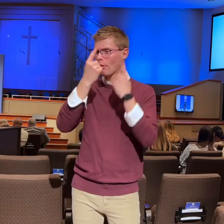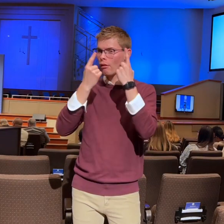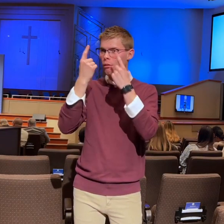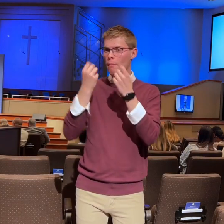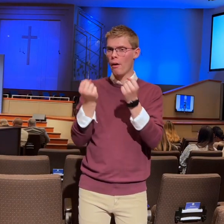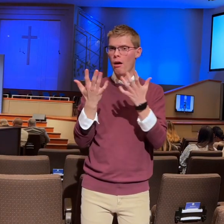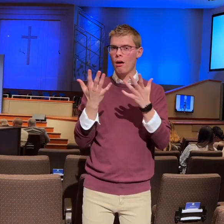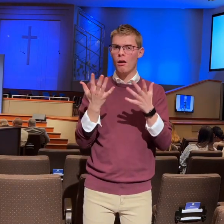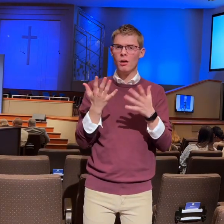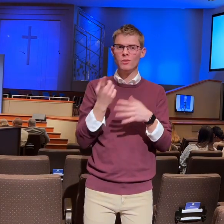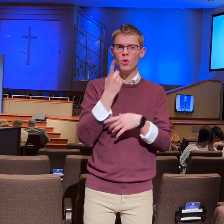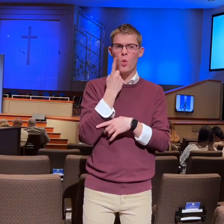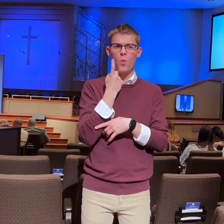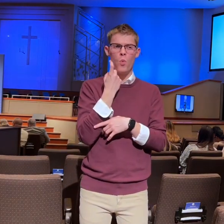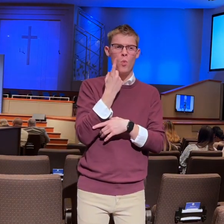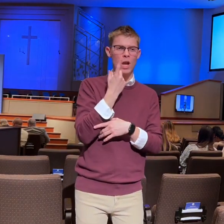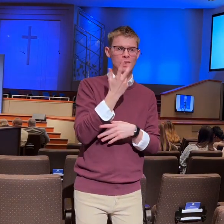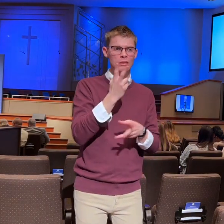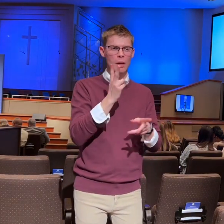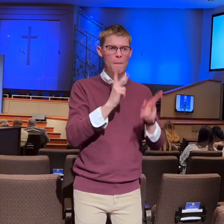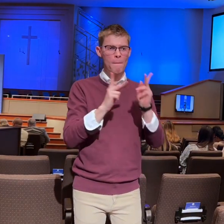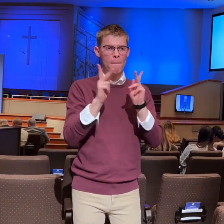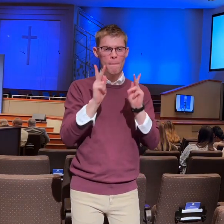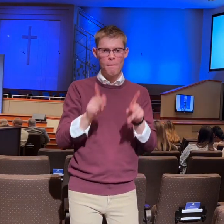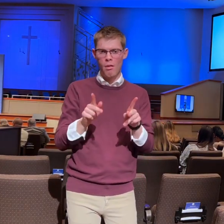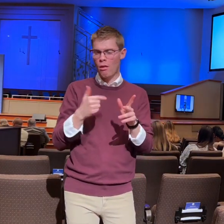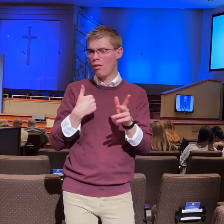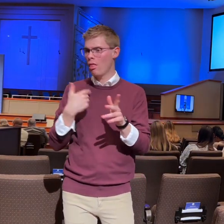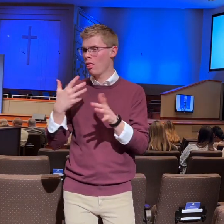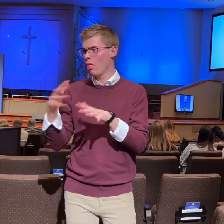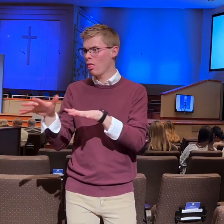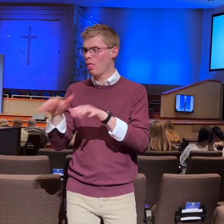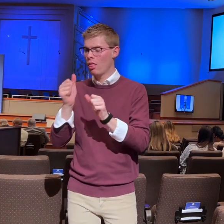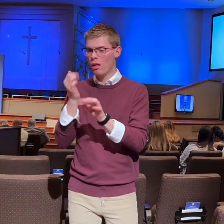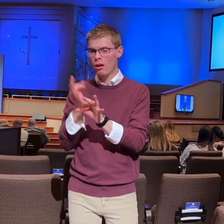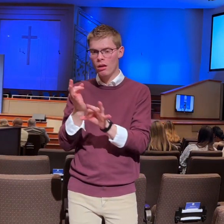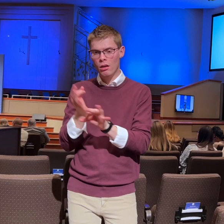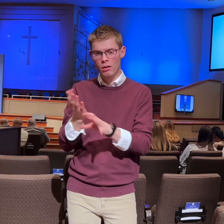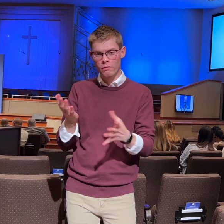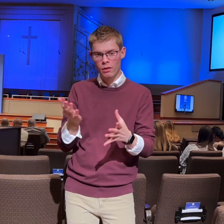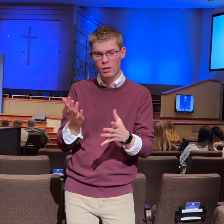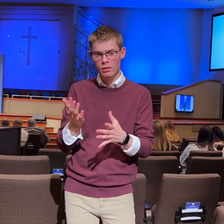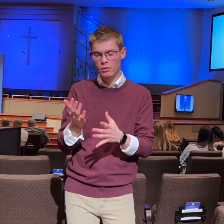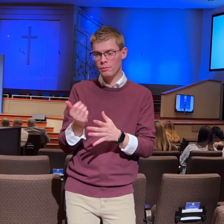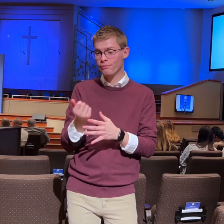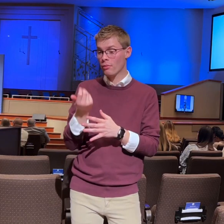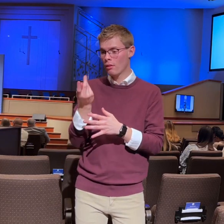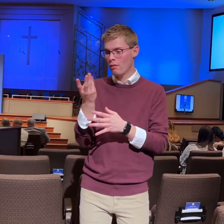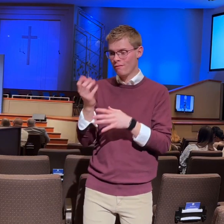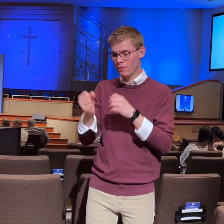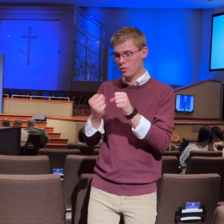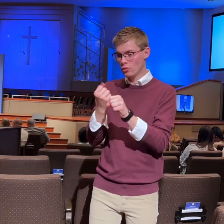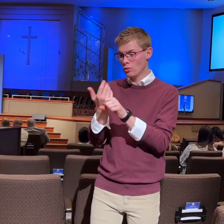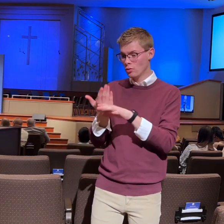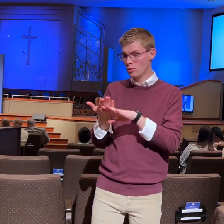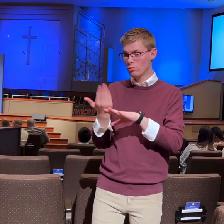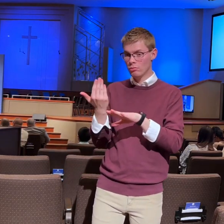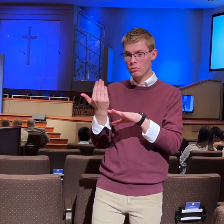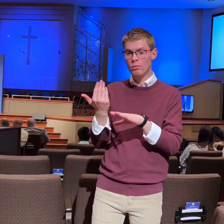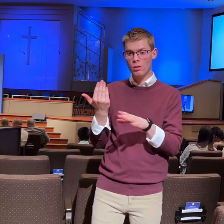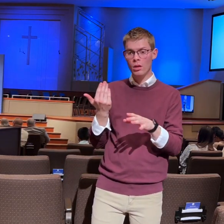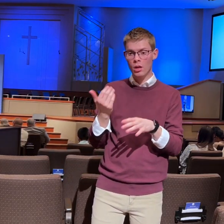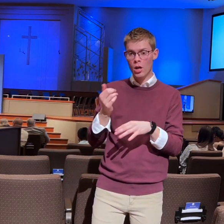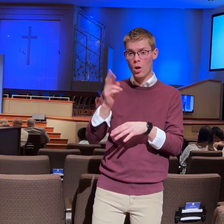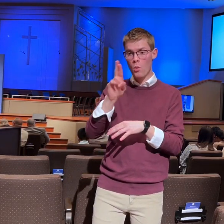apostates in Christendom. One, several years ago, quite well known by the name of Rob Bell,